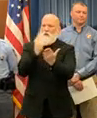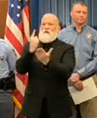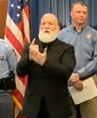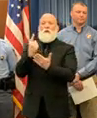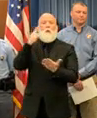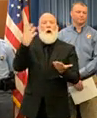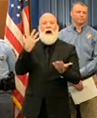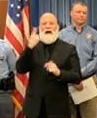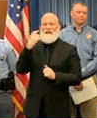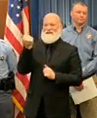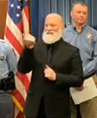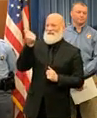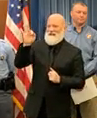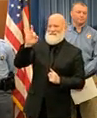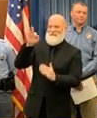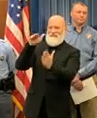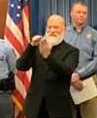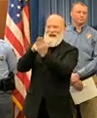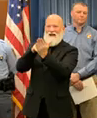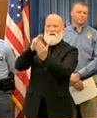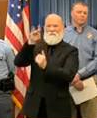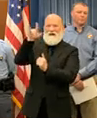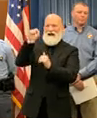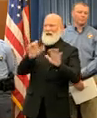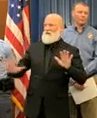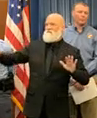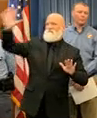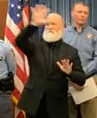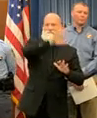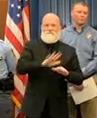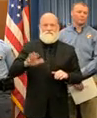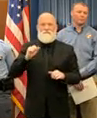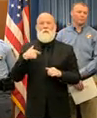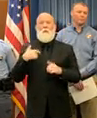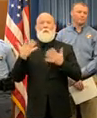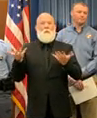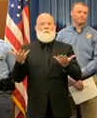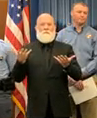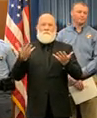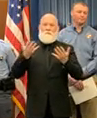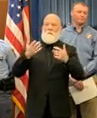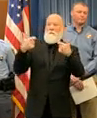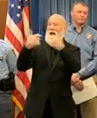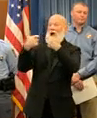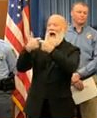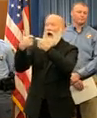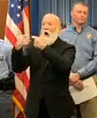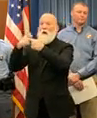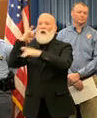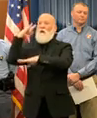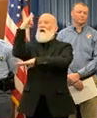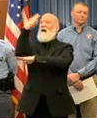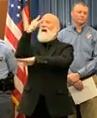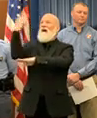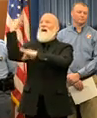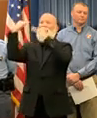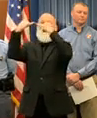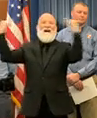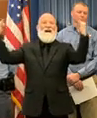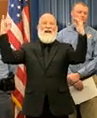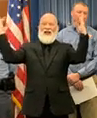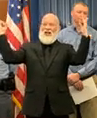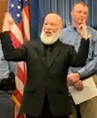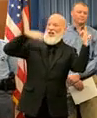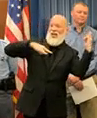of downed trees and power lines, which obviously slow our ability to respond. So heed his notion